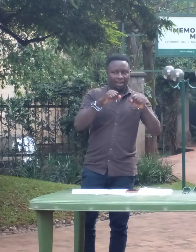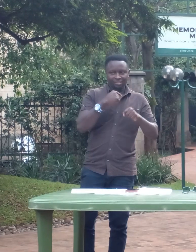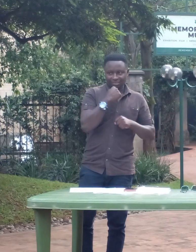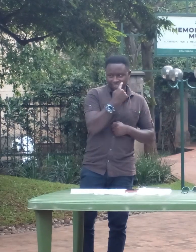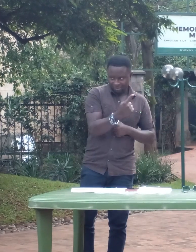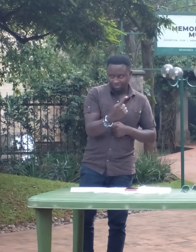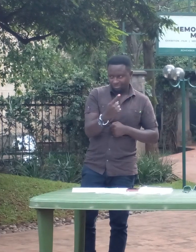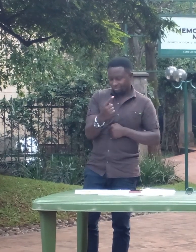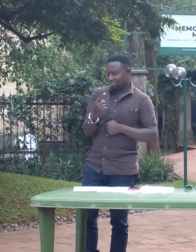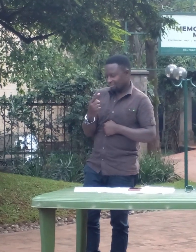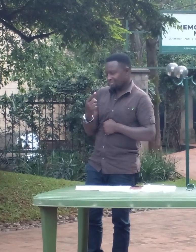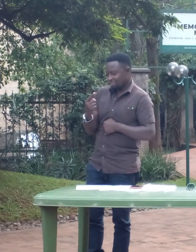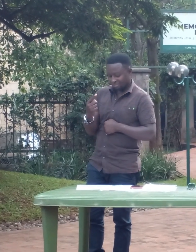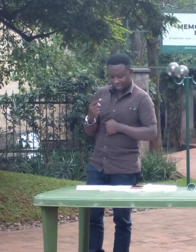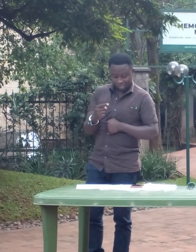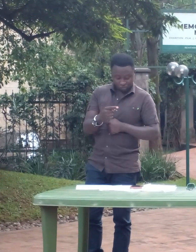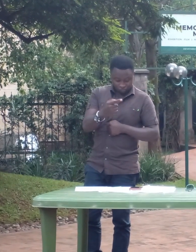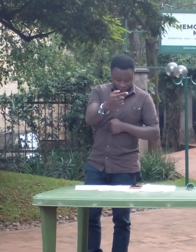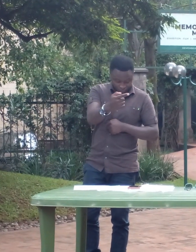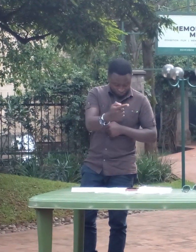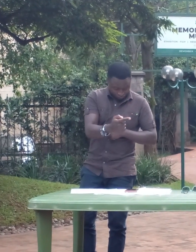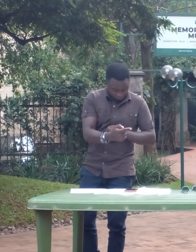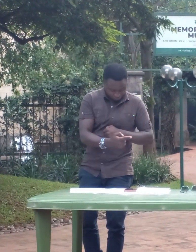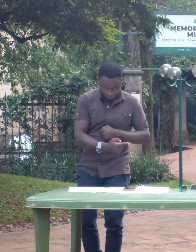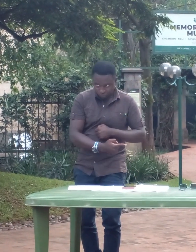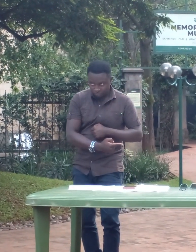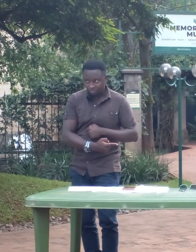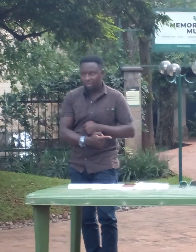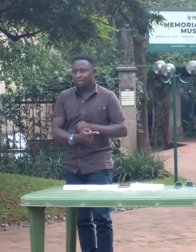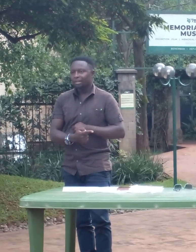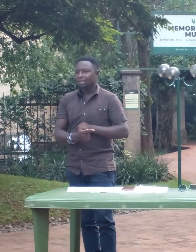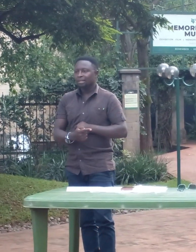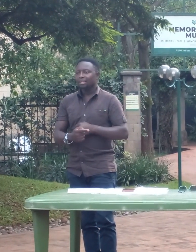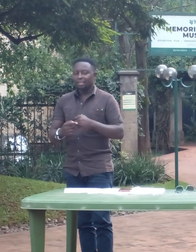So they've already had the video. After that, let's go back.